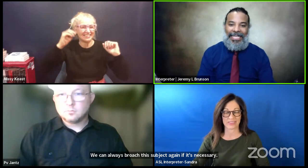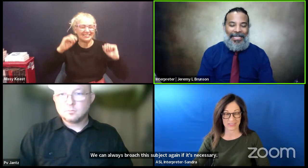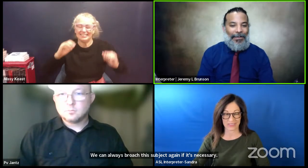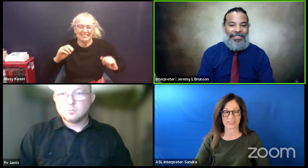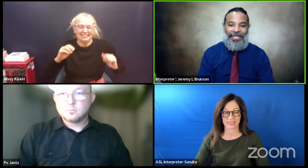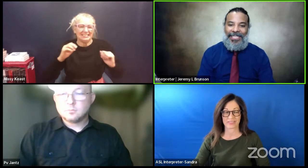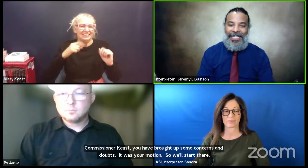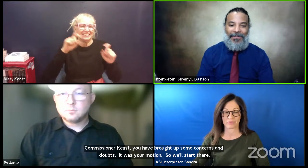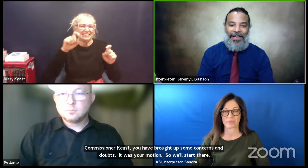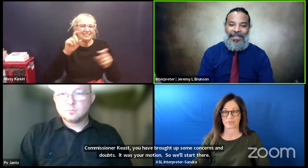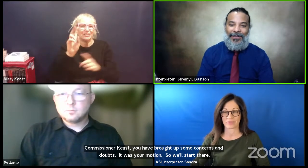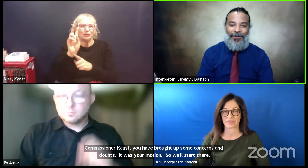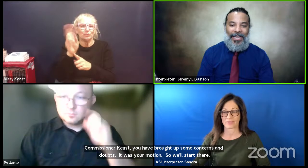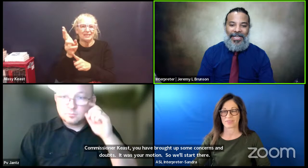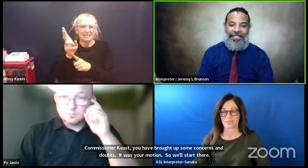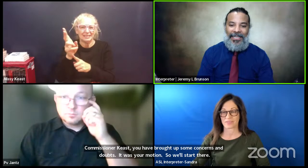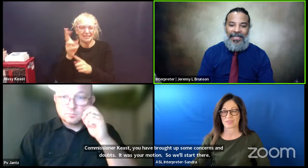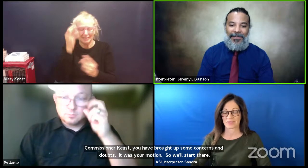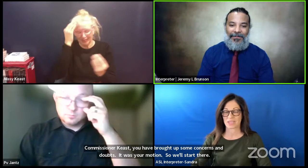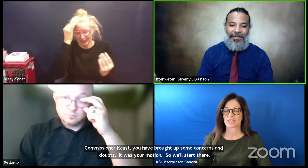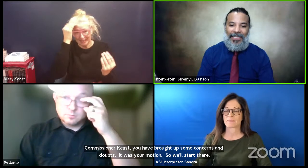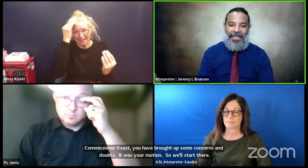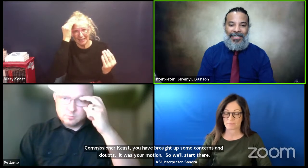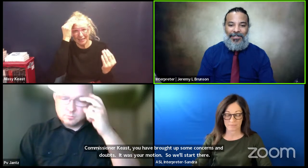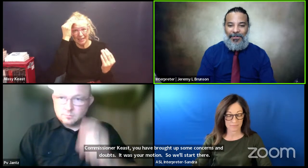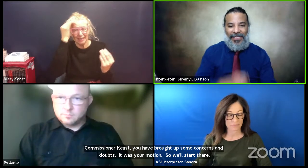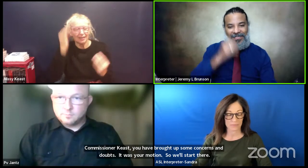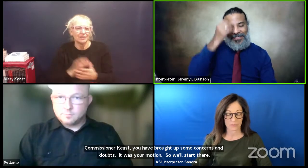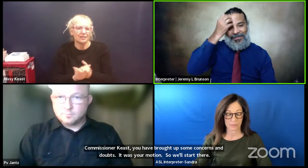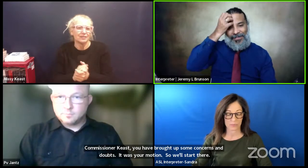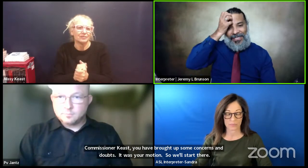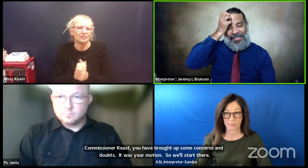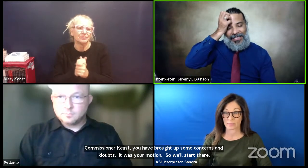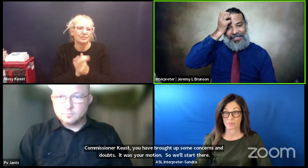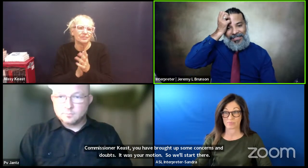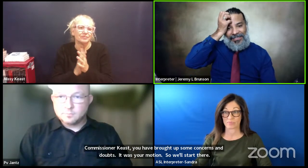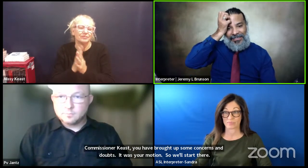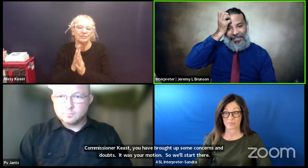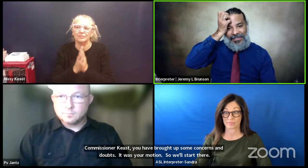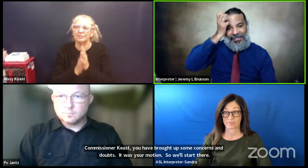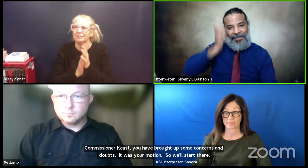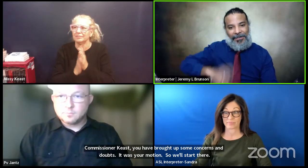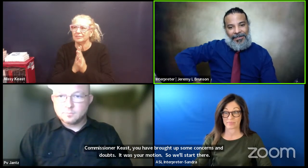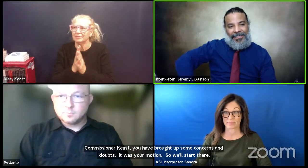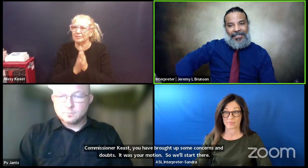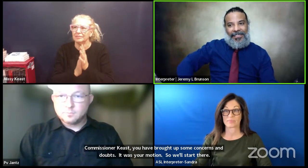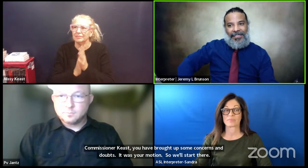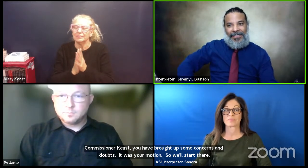Yeah, I'm still thinking about it. You're right. I need 2 minutes and I'm just kind of.